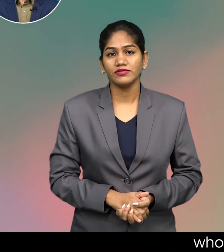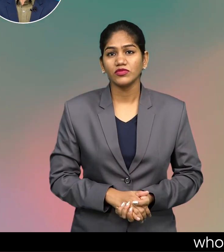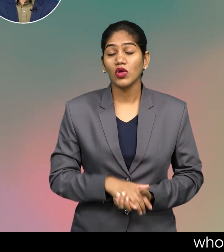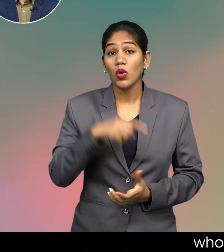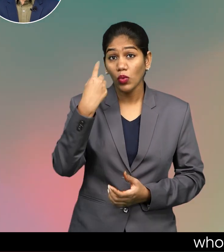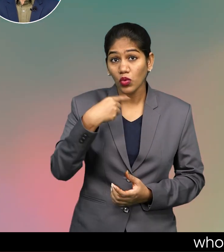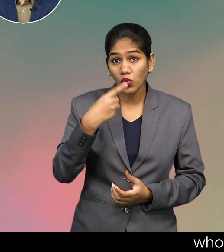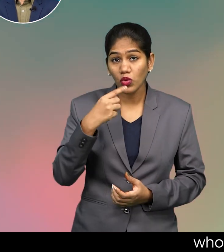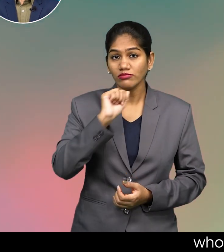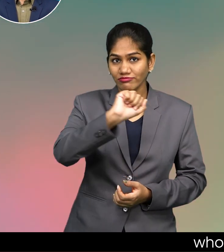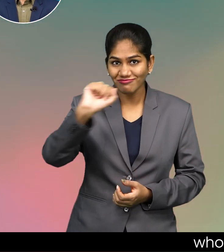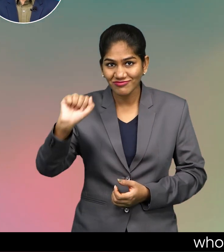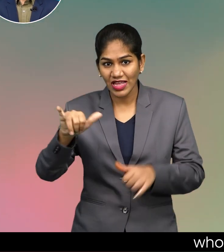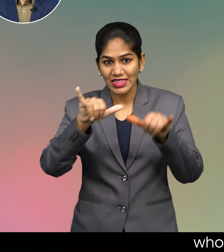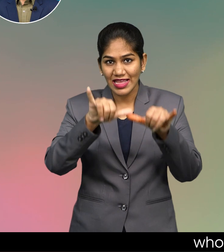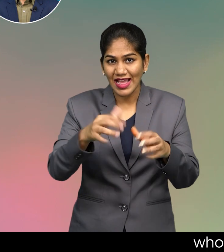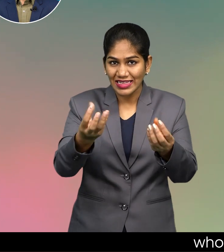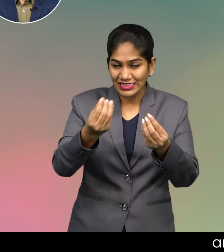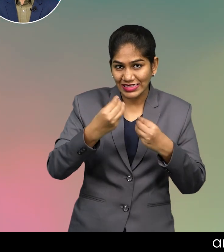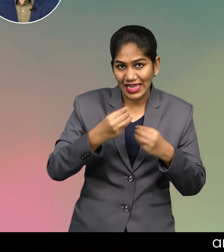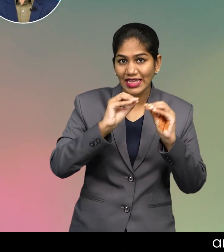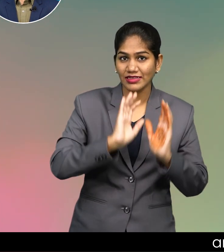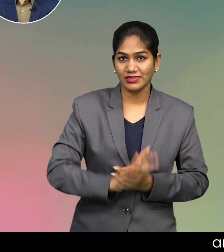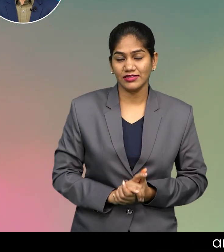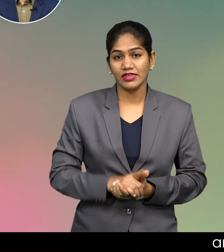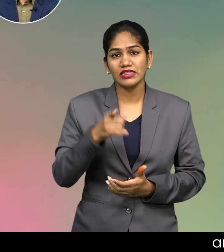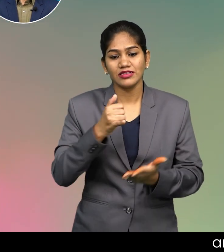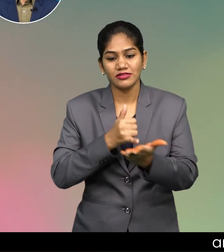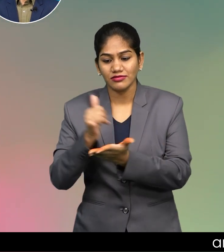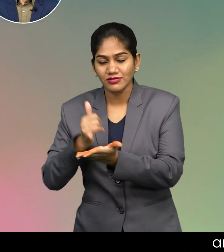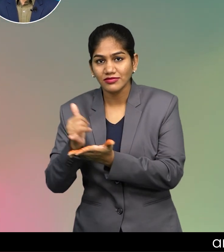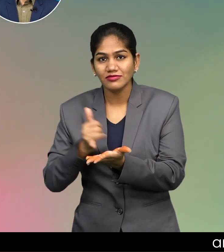who owned the land and tilled it too.